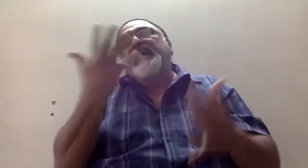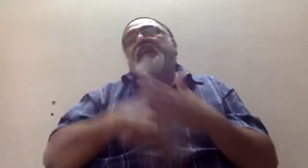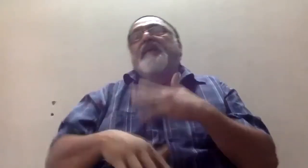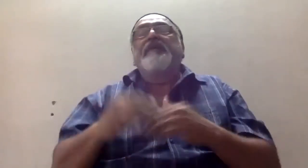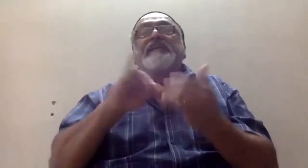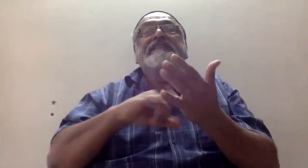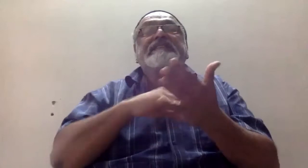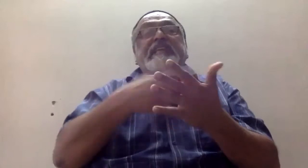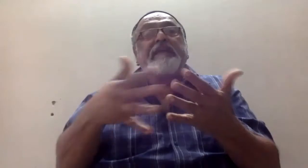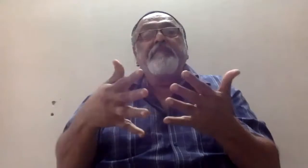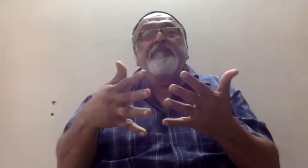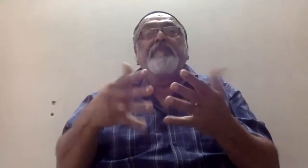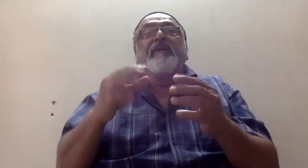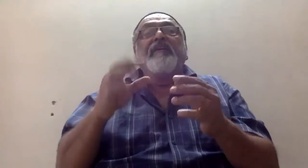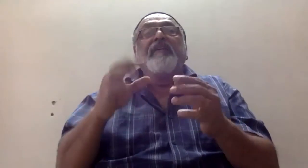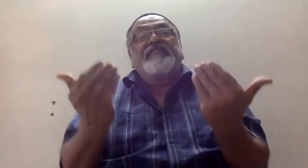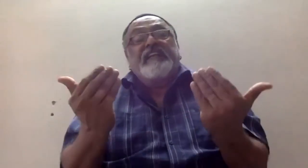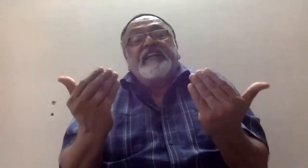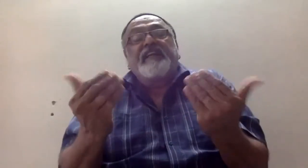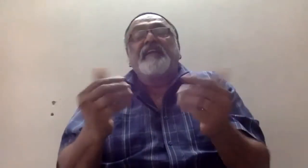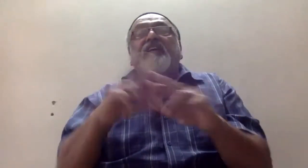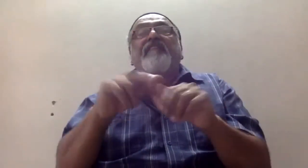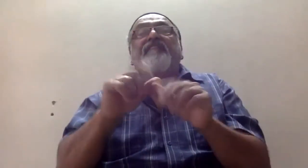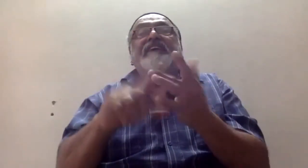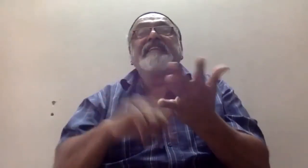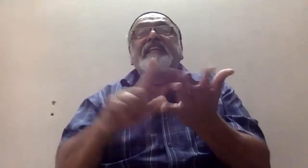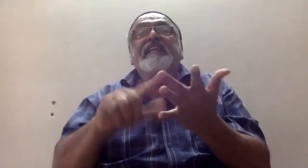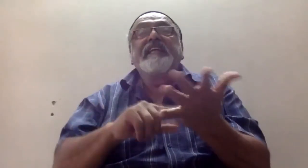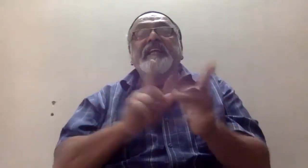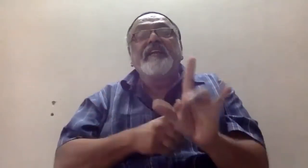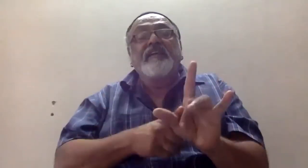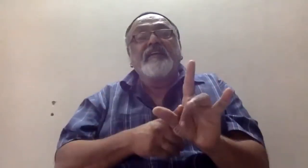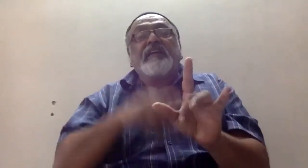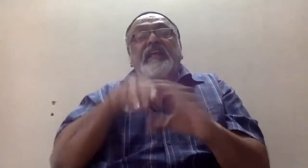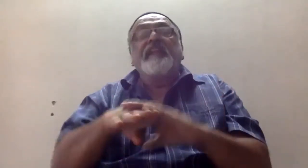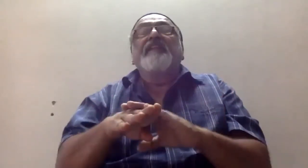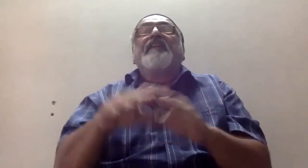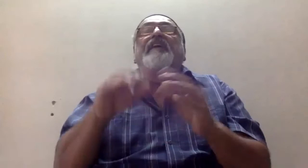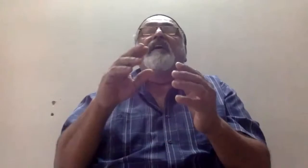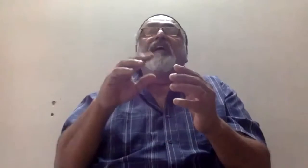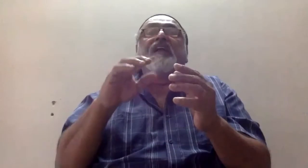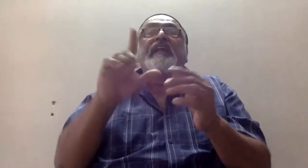program, facility, or services that are offered by this authority to persons with disabilities. So in